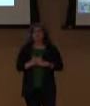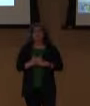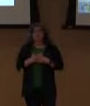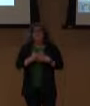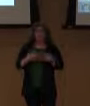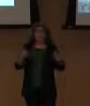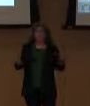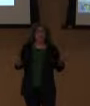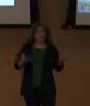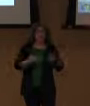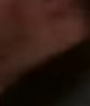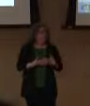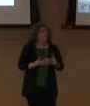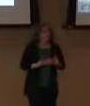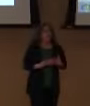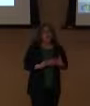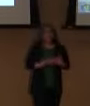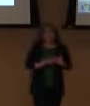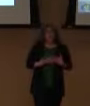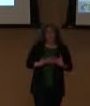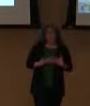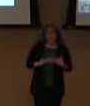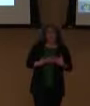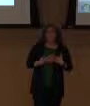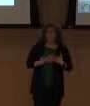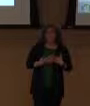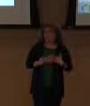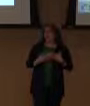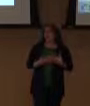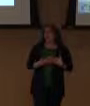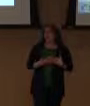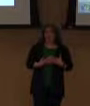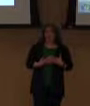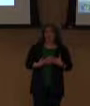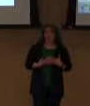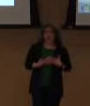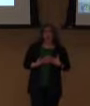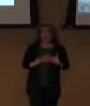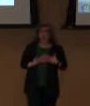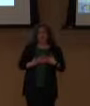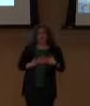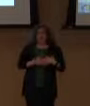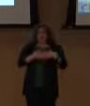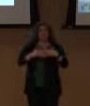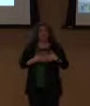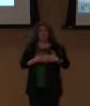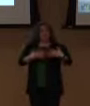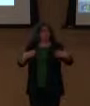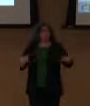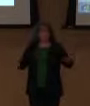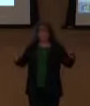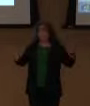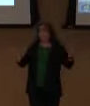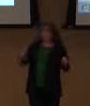there's a tremendous amount of information about STEM that's available on the internet. You can